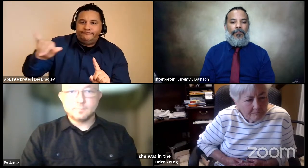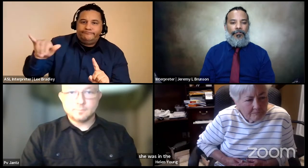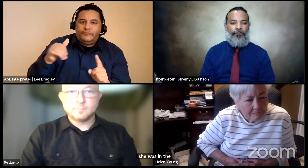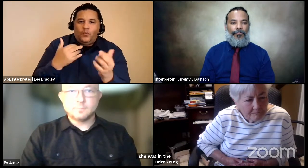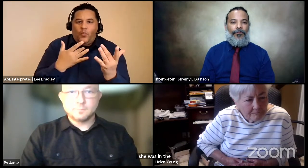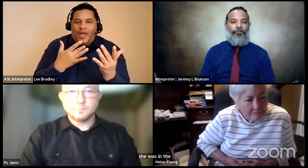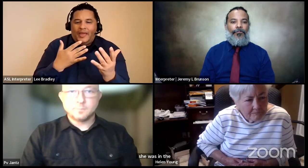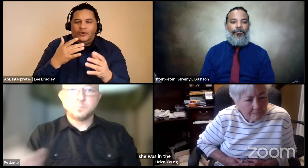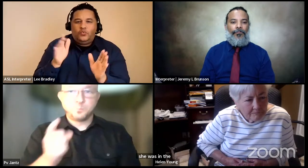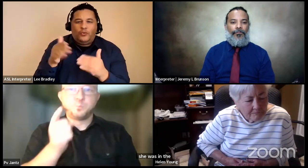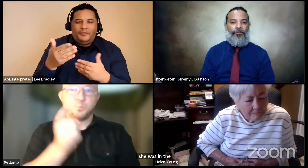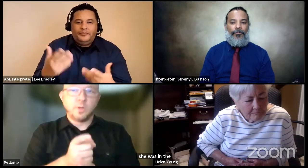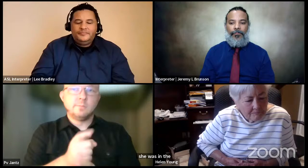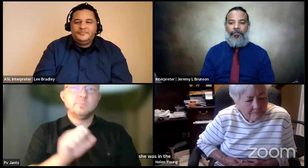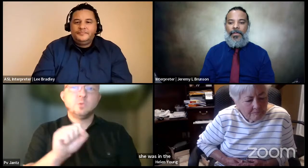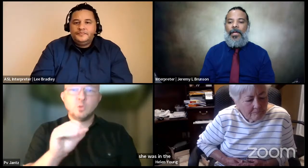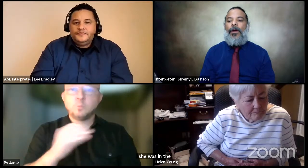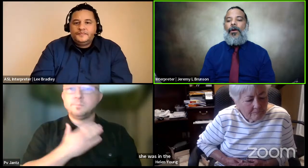room.